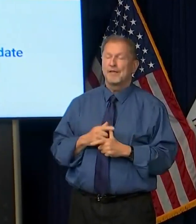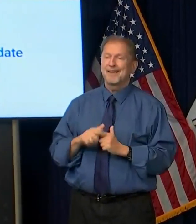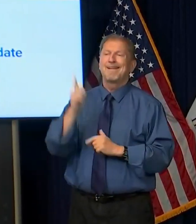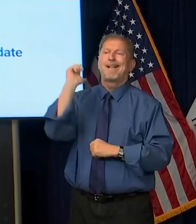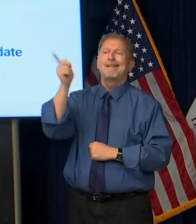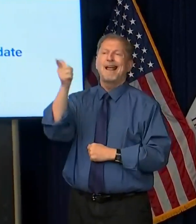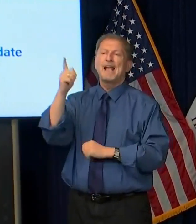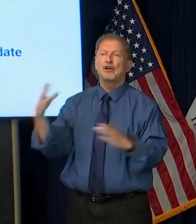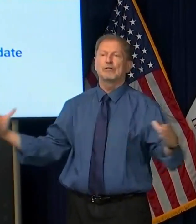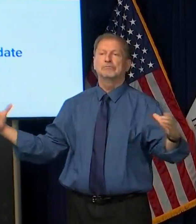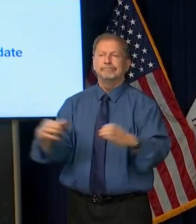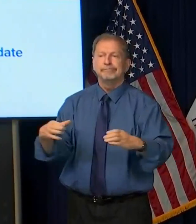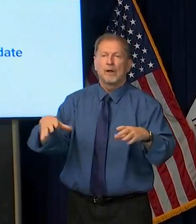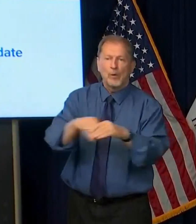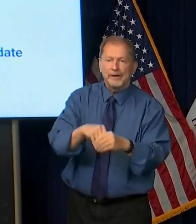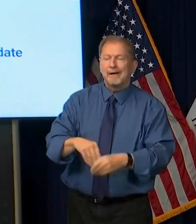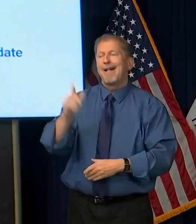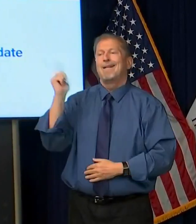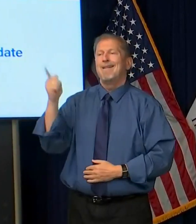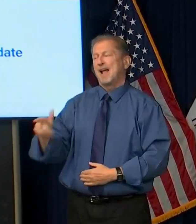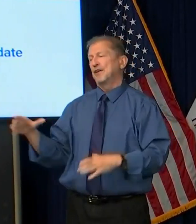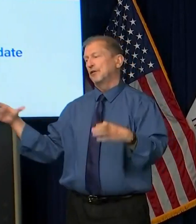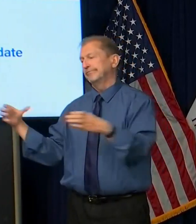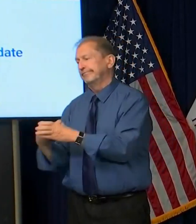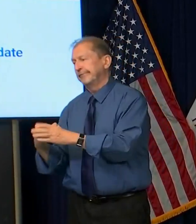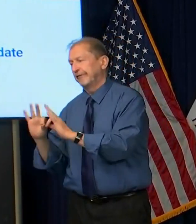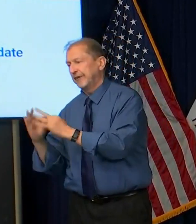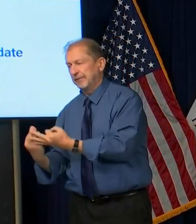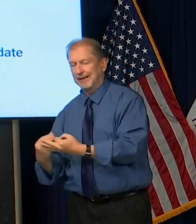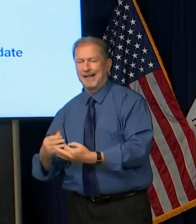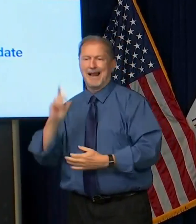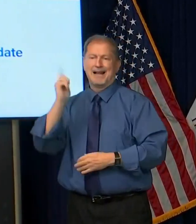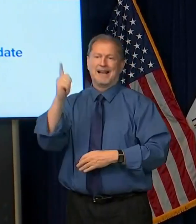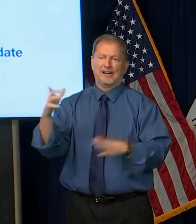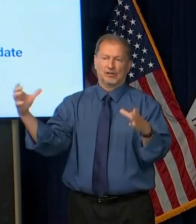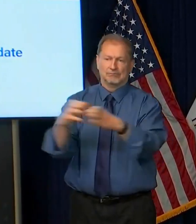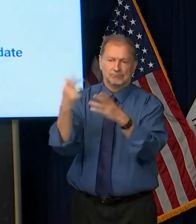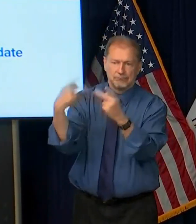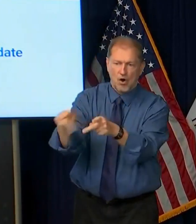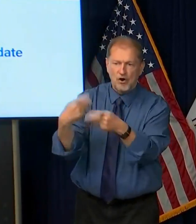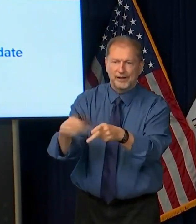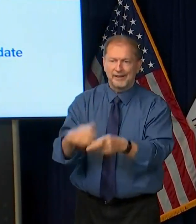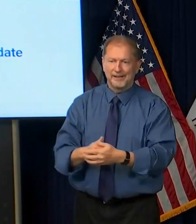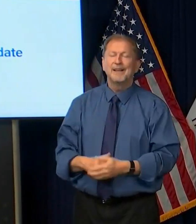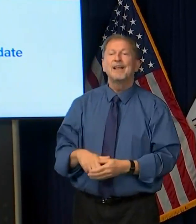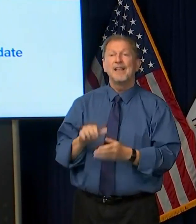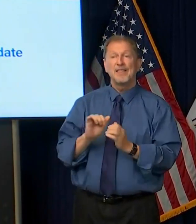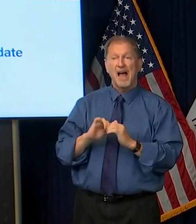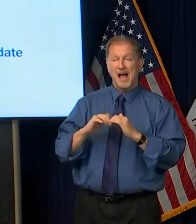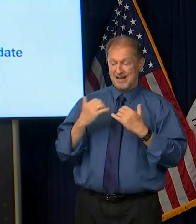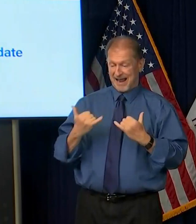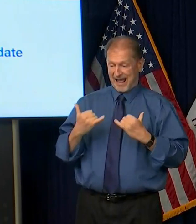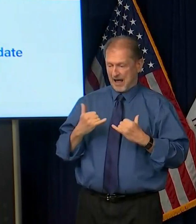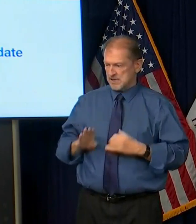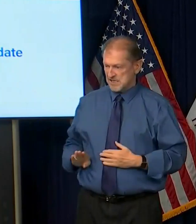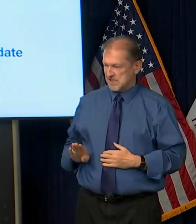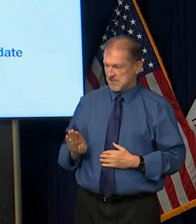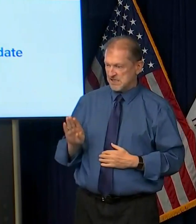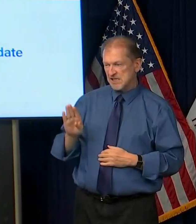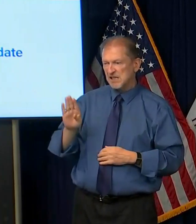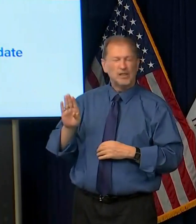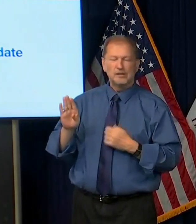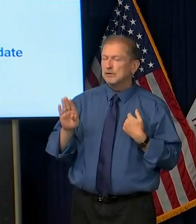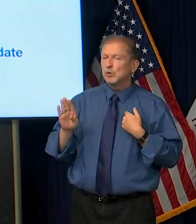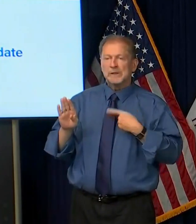begin to get back to normal is to reverse the trend, to decrease the number of people getting infected every day, to decrease the number